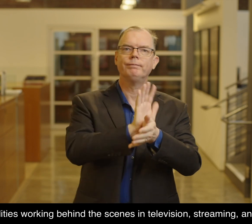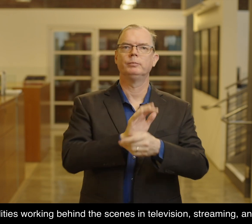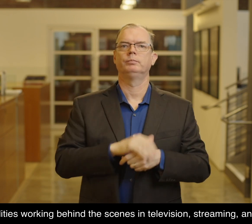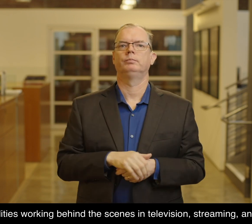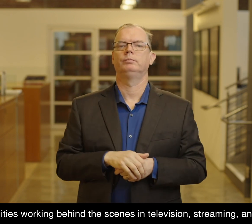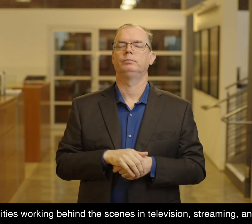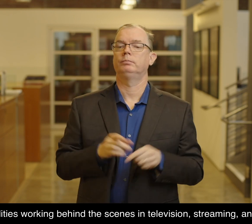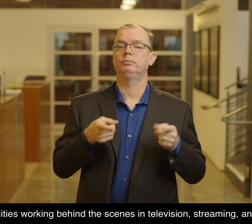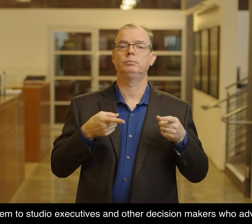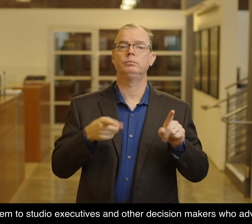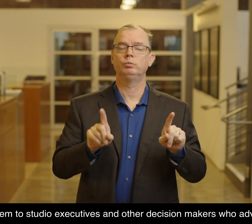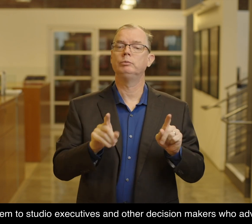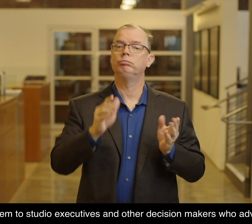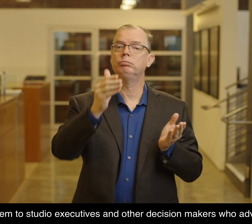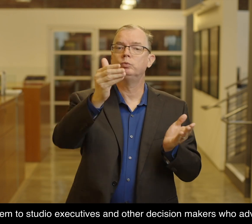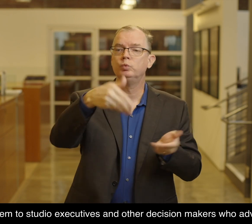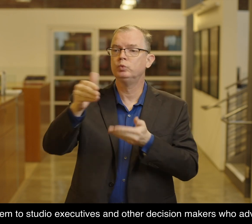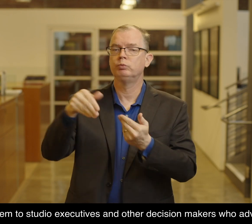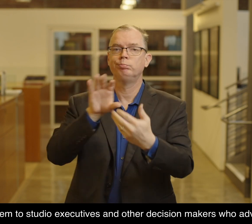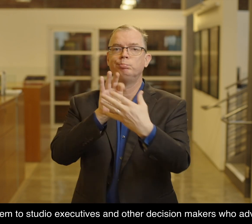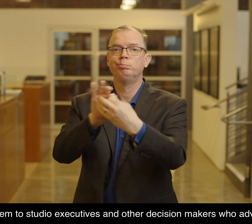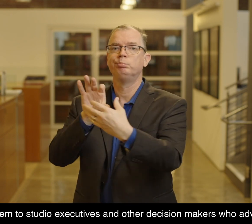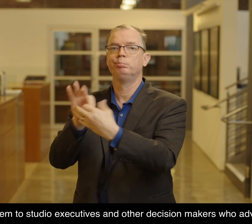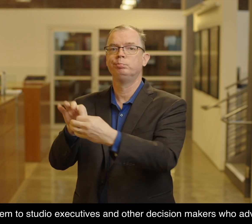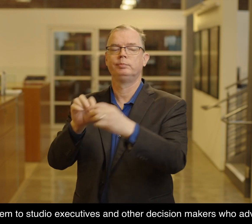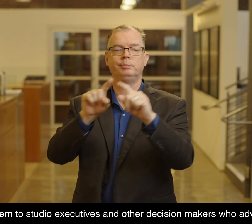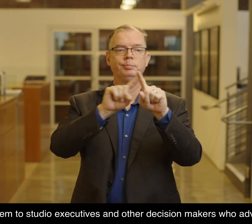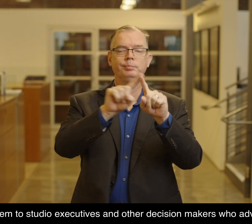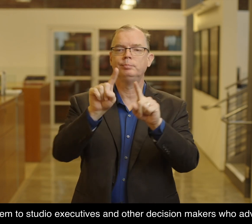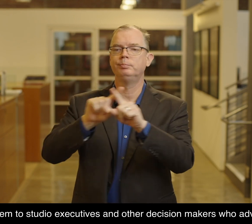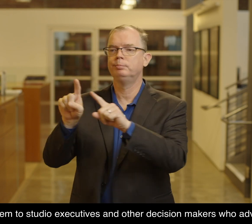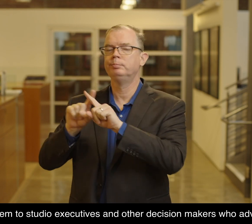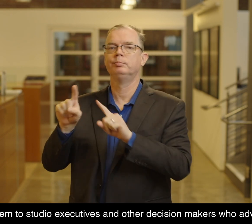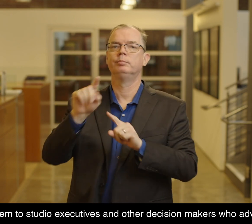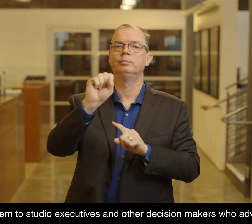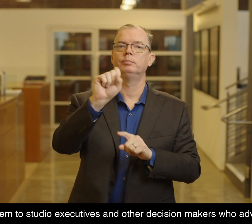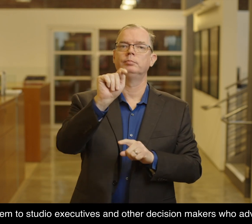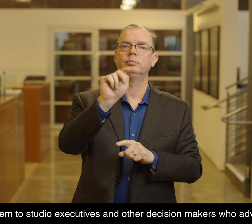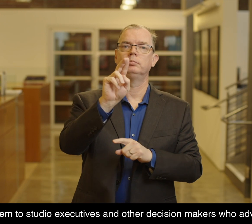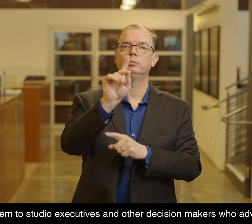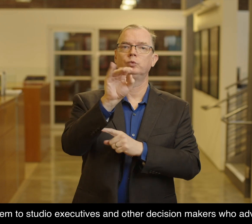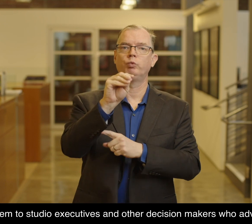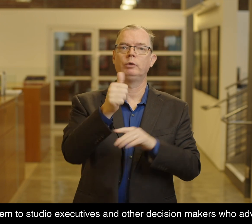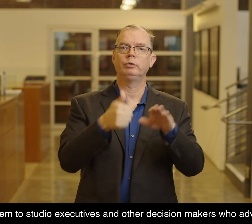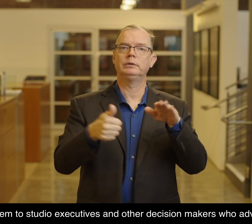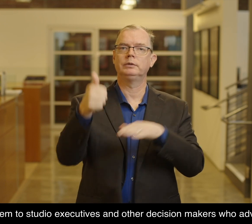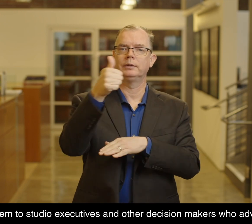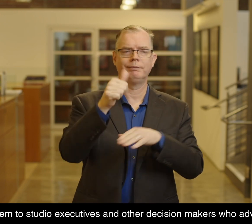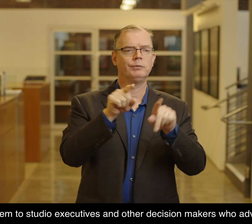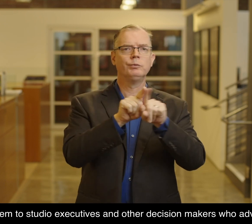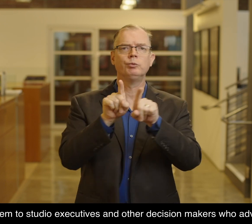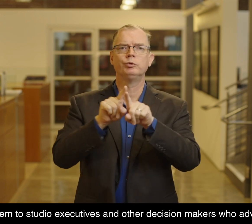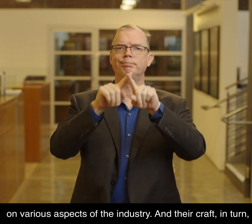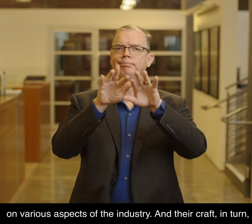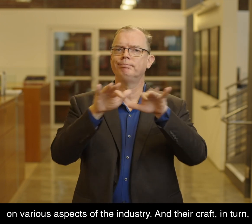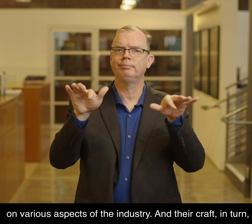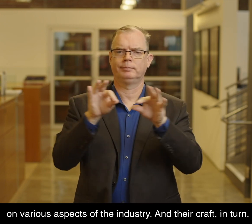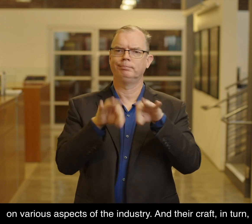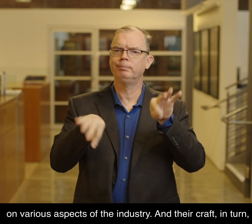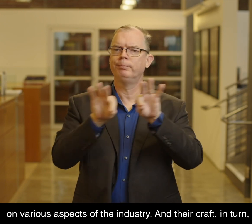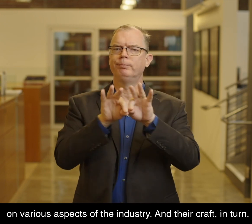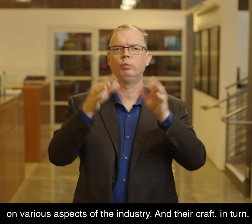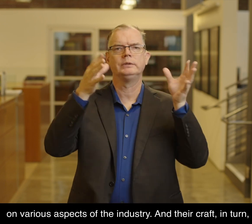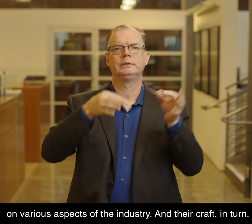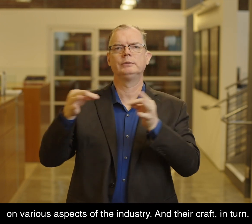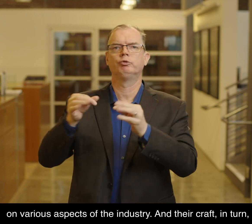film, while introducing them to studio executives and other decision makers who advise lab fellows on